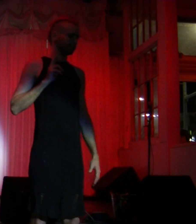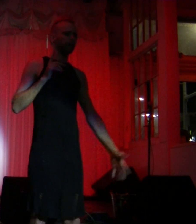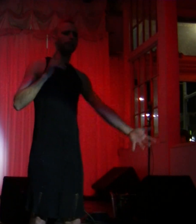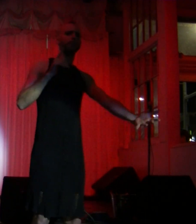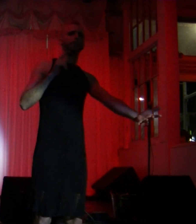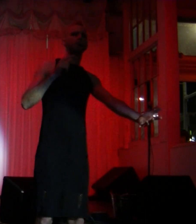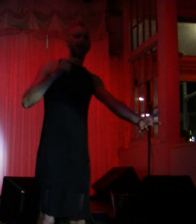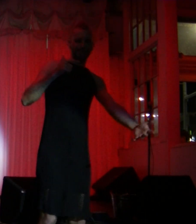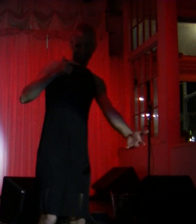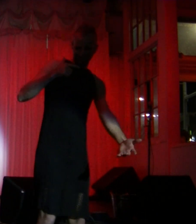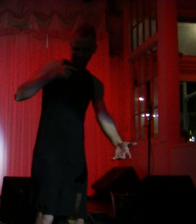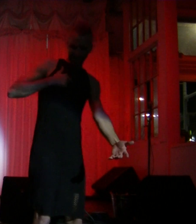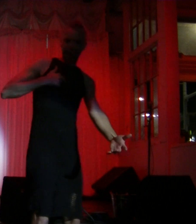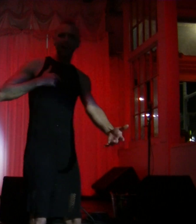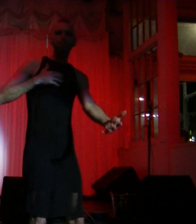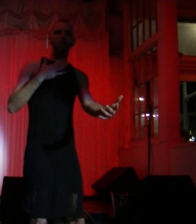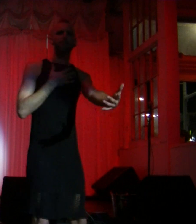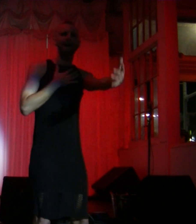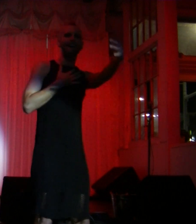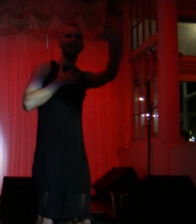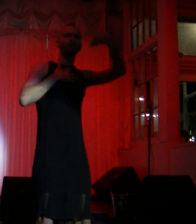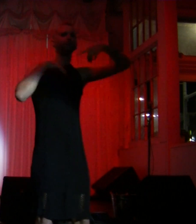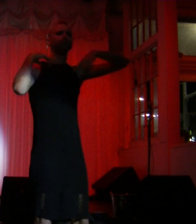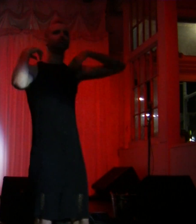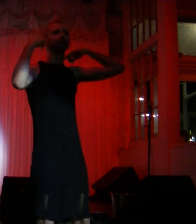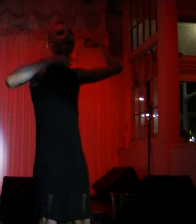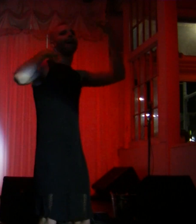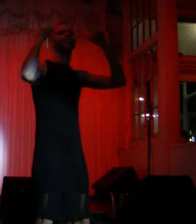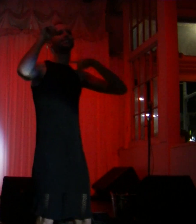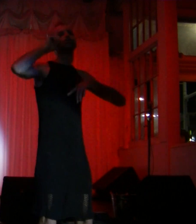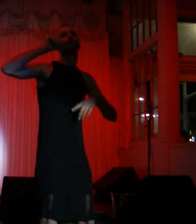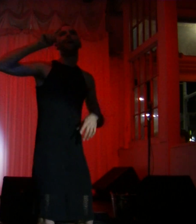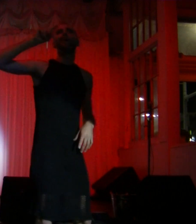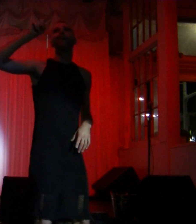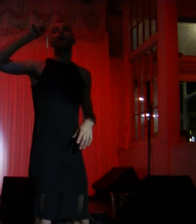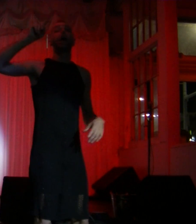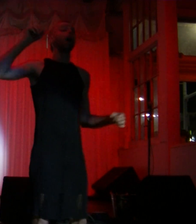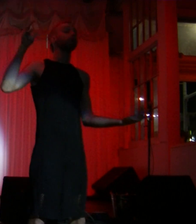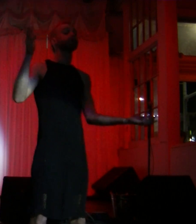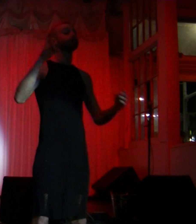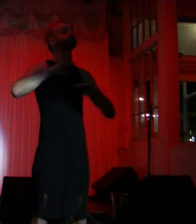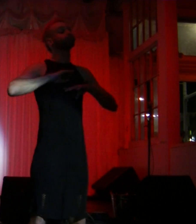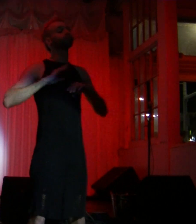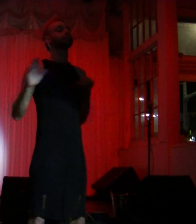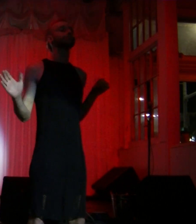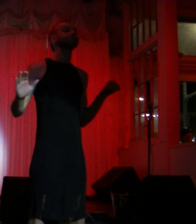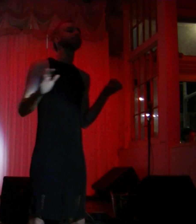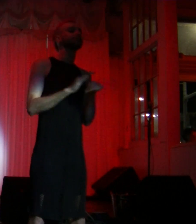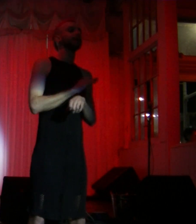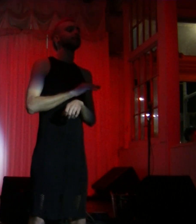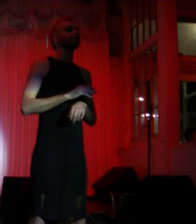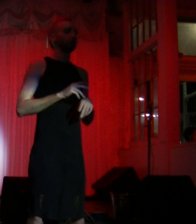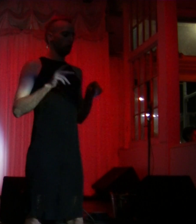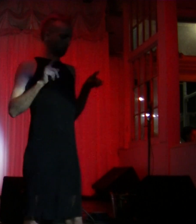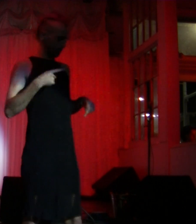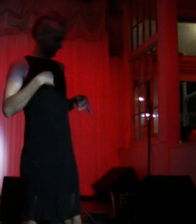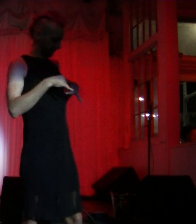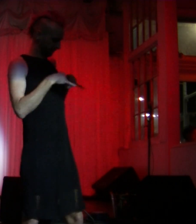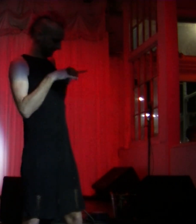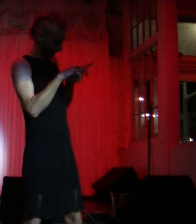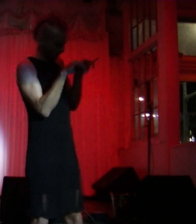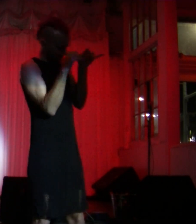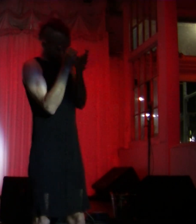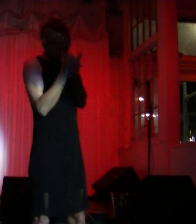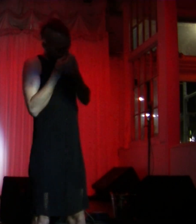I am my wildest dream, and that's enough, said the person I'm still nursing in my